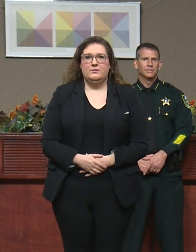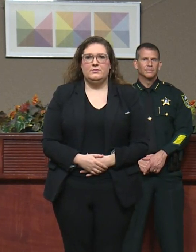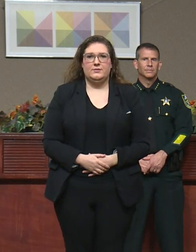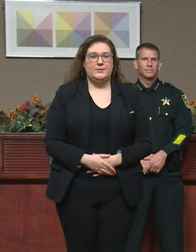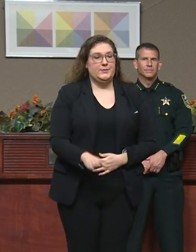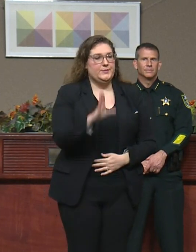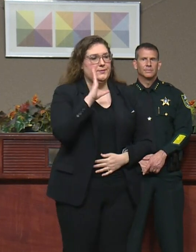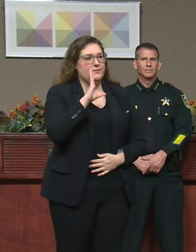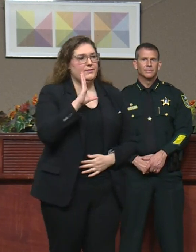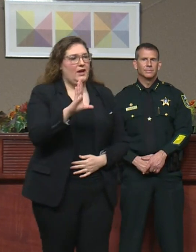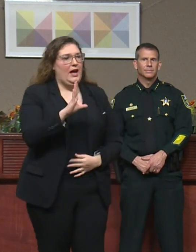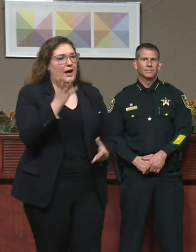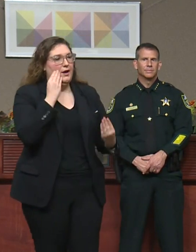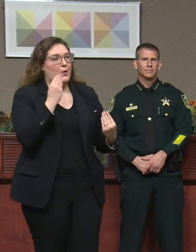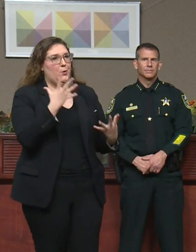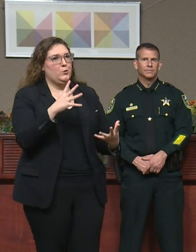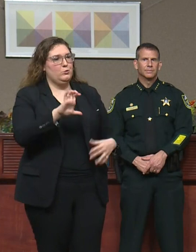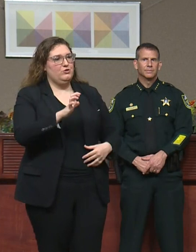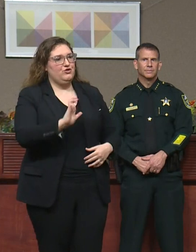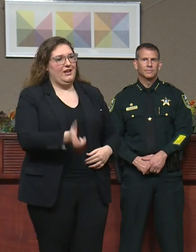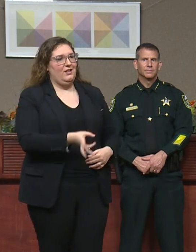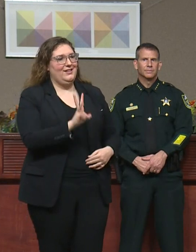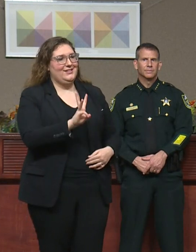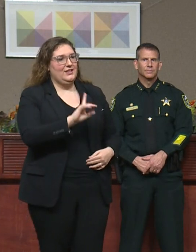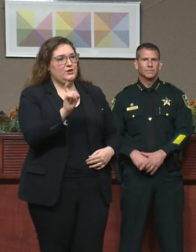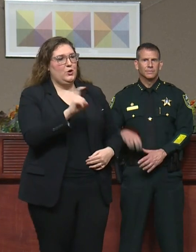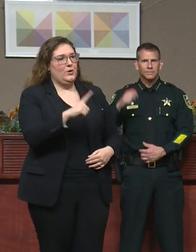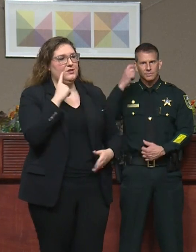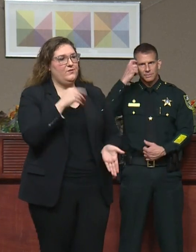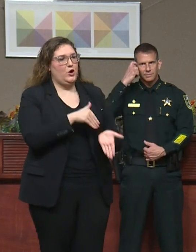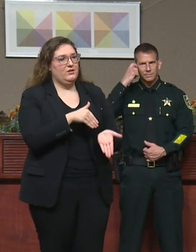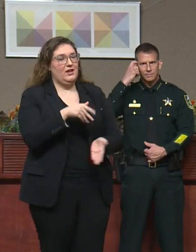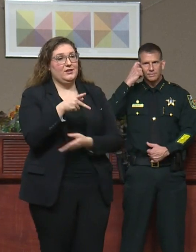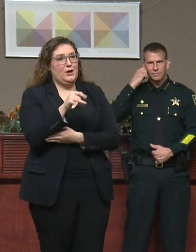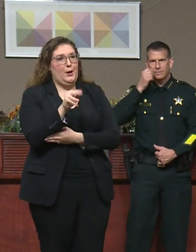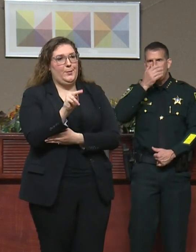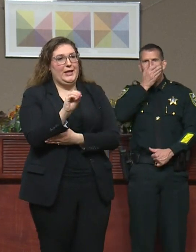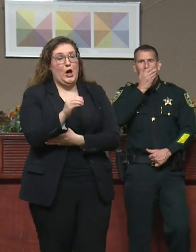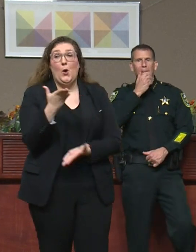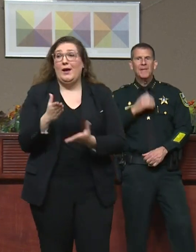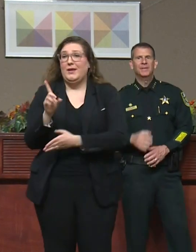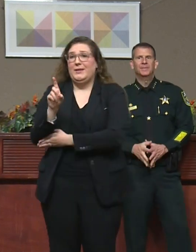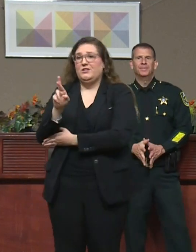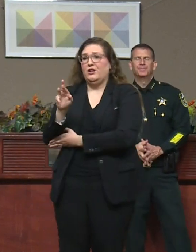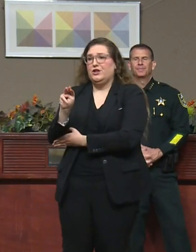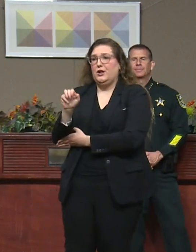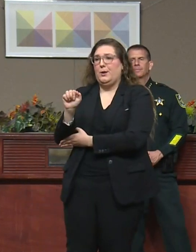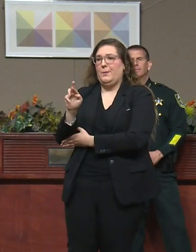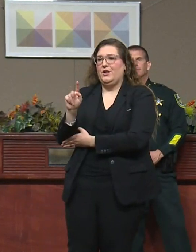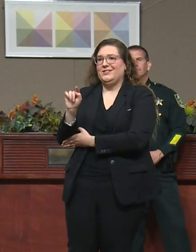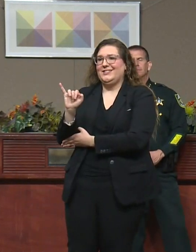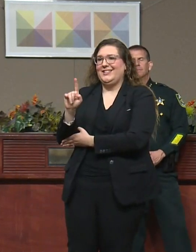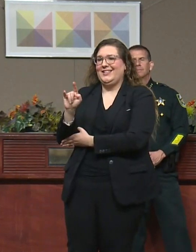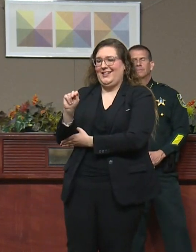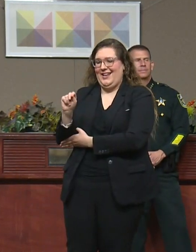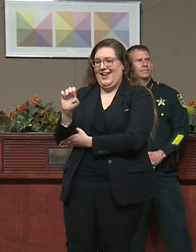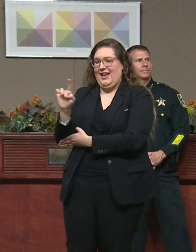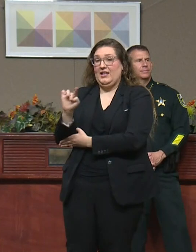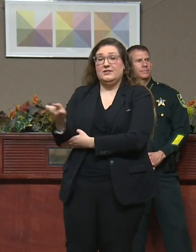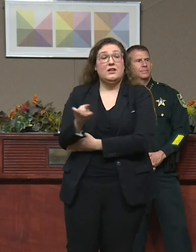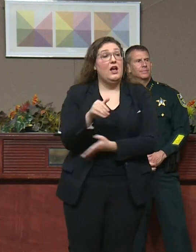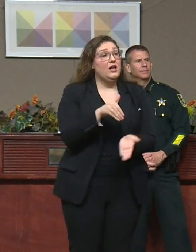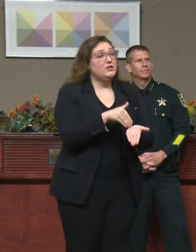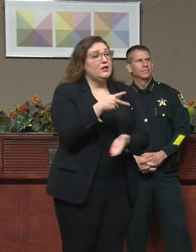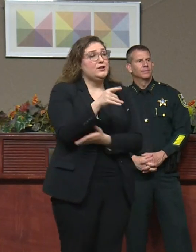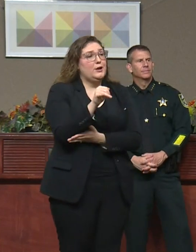Hi, Eric Sandoval with News 6. Question for Dr. Pino, and maybe Dr. Martinez as well on this. Dr. Pino, you had mentioned